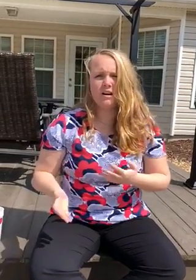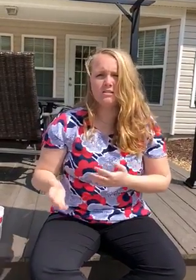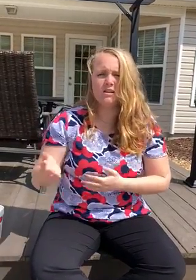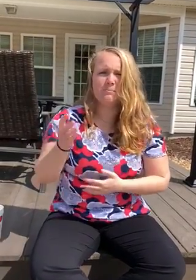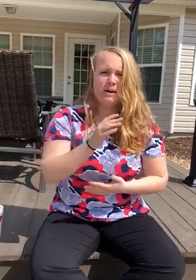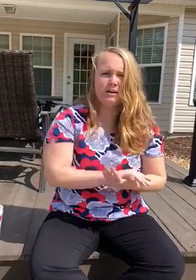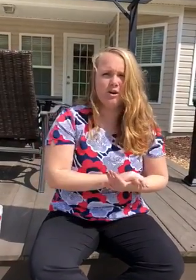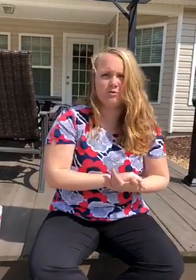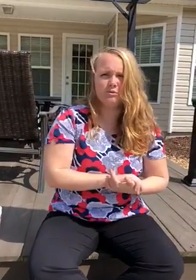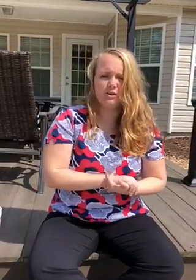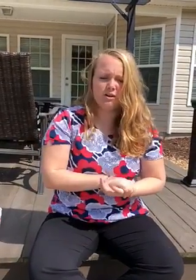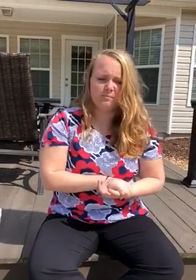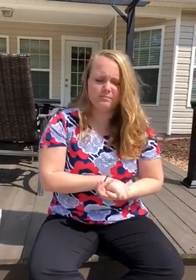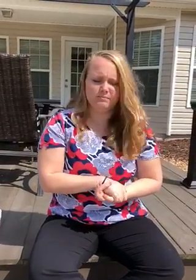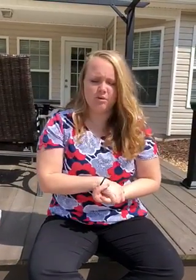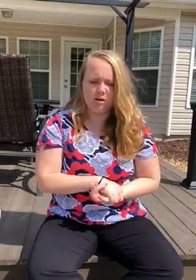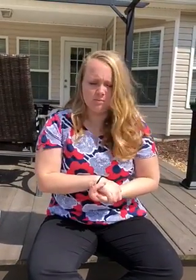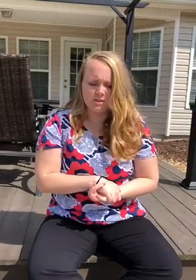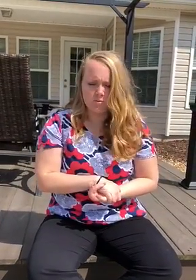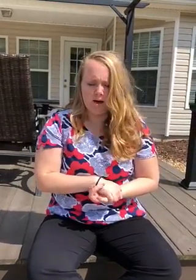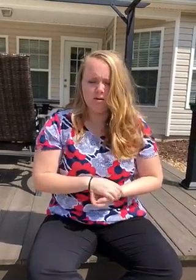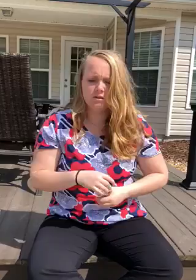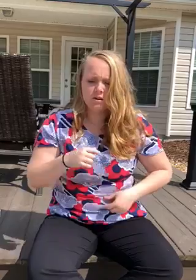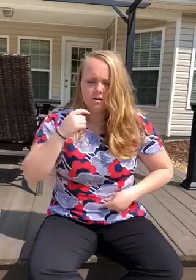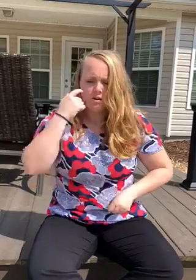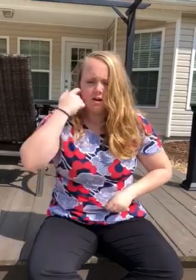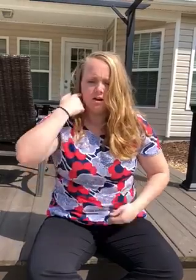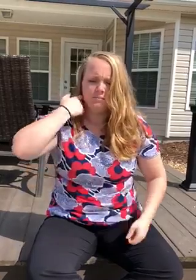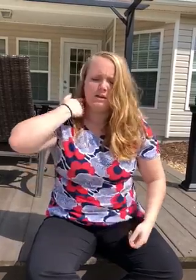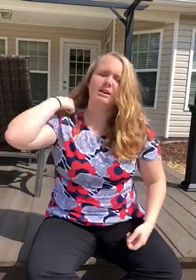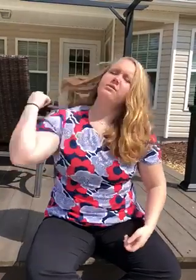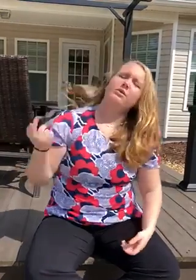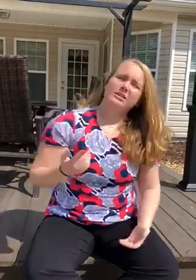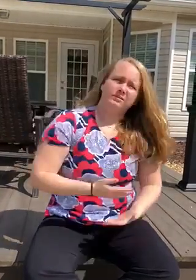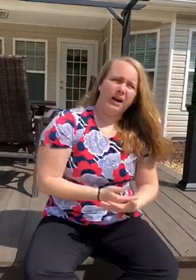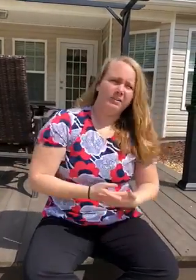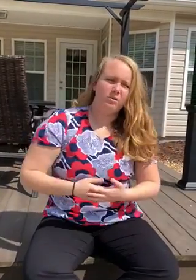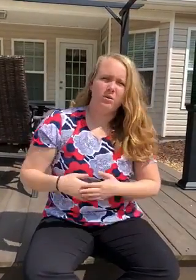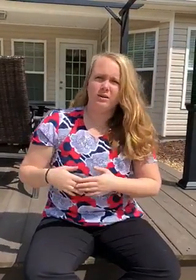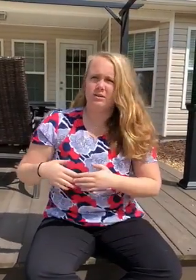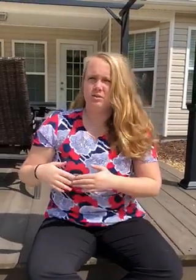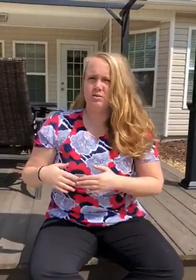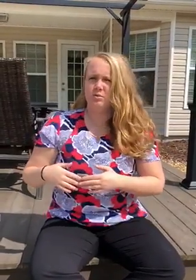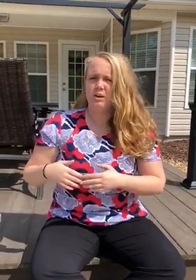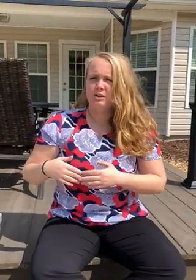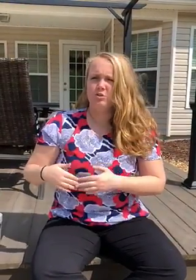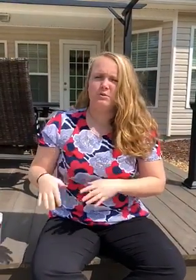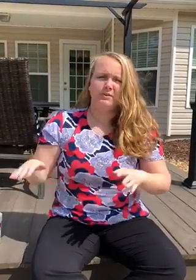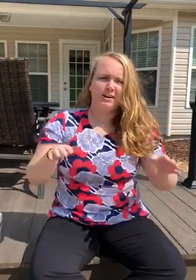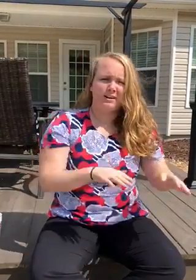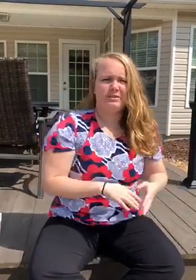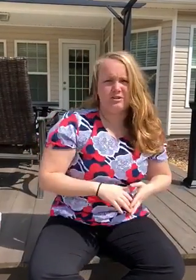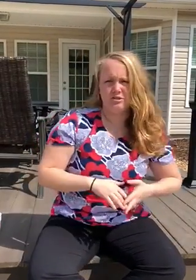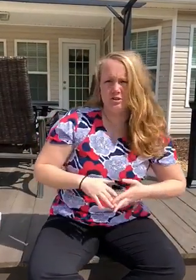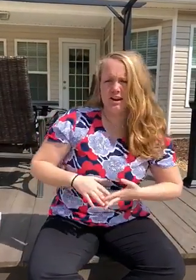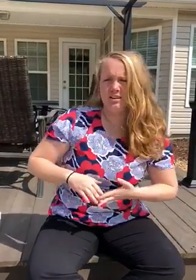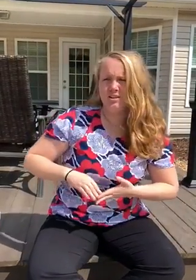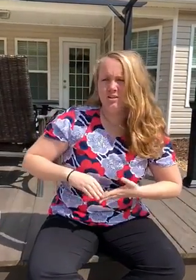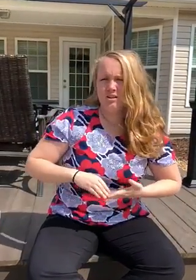cause a lot of perio problems as well. And even though he's 5, you want to do preventative dentistry